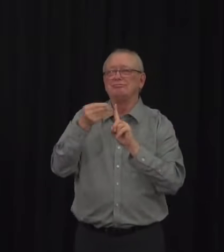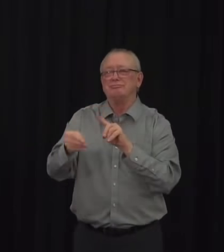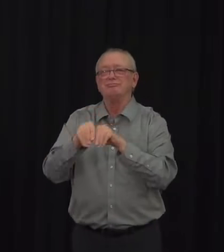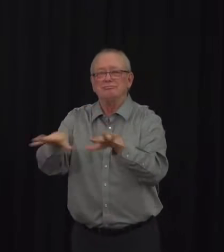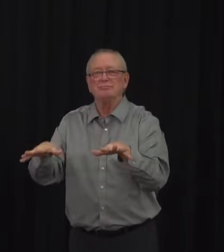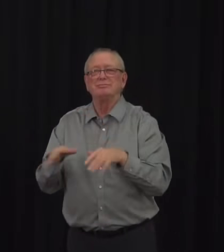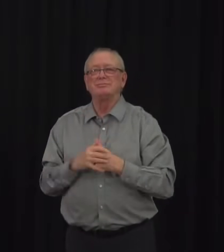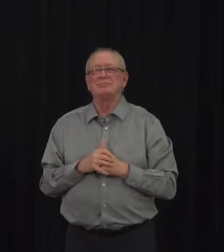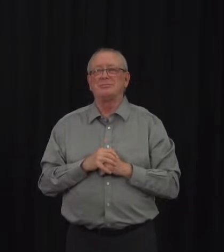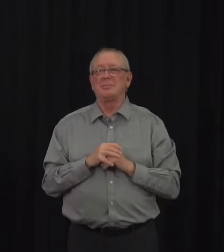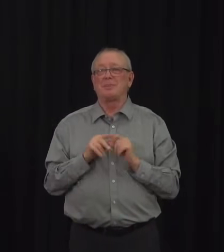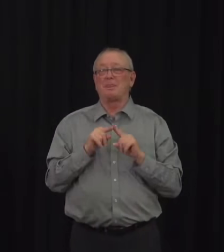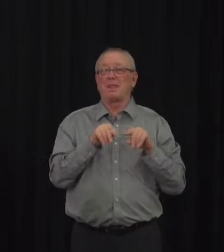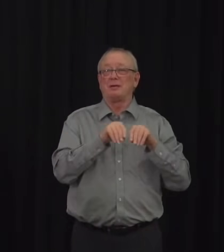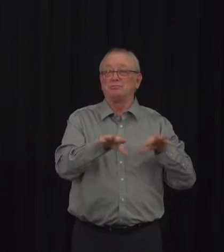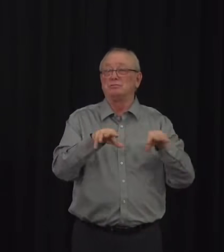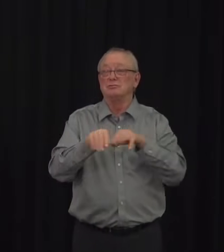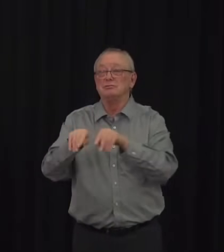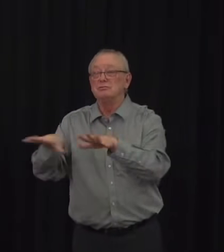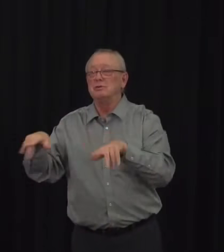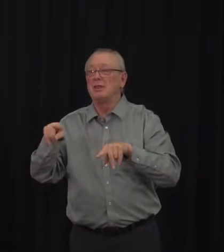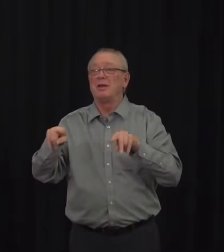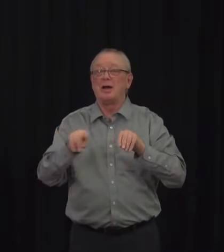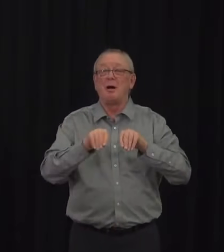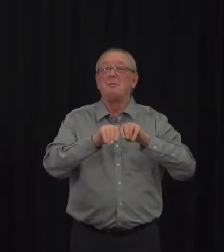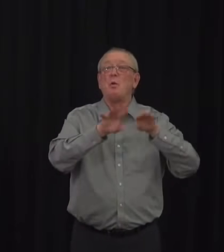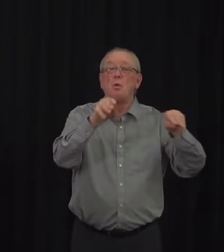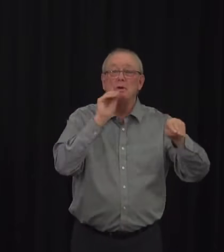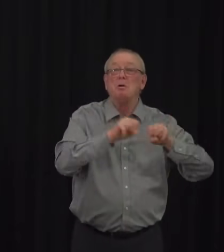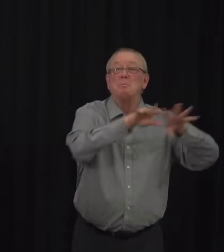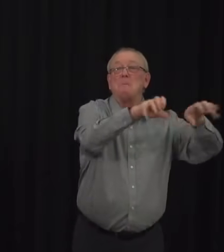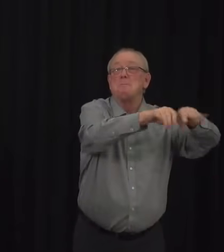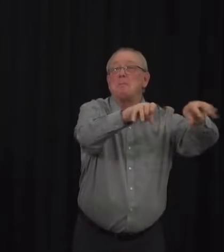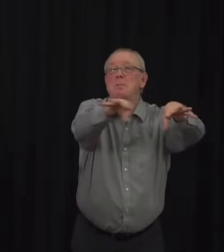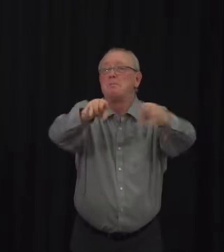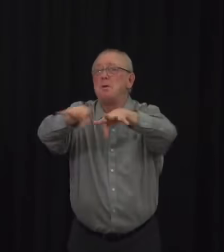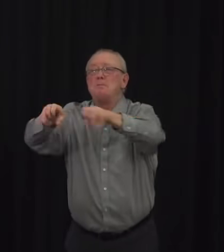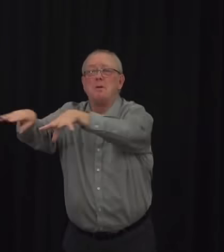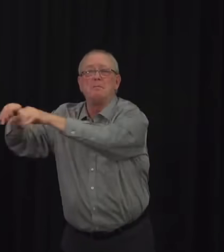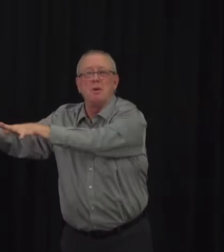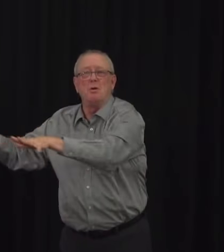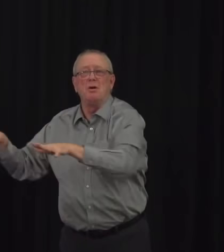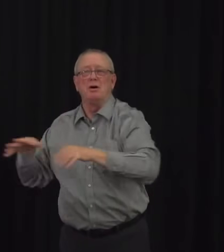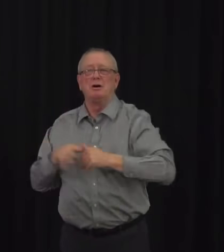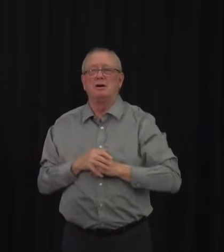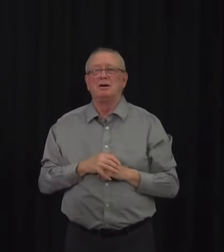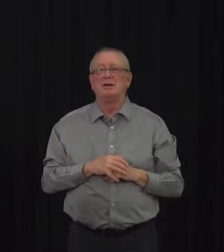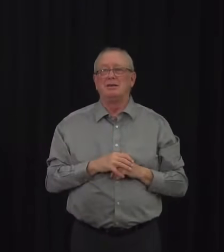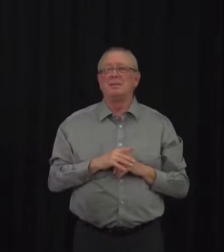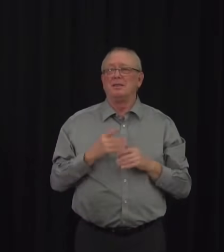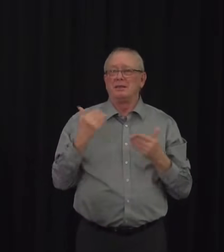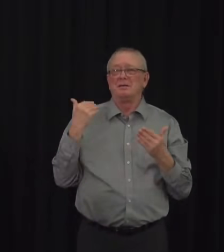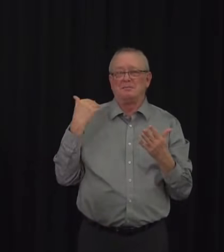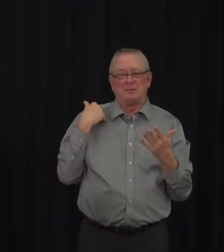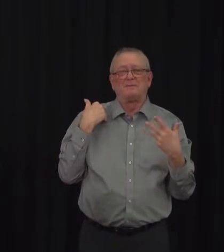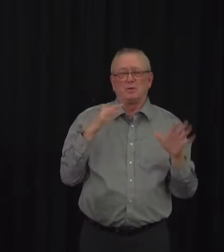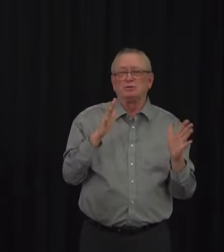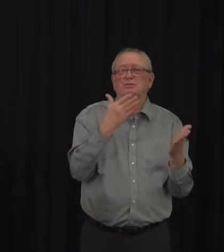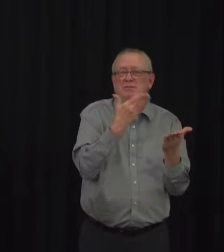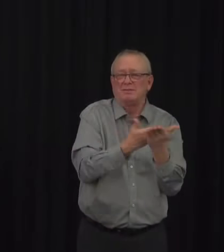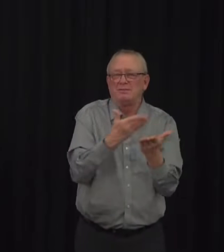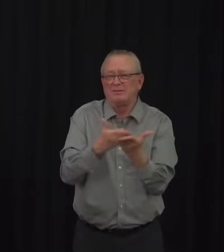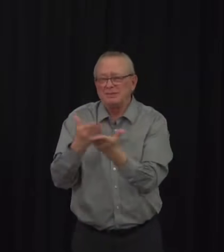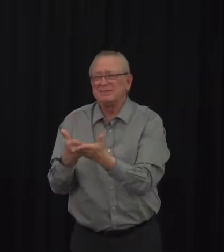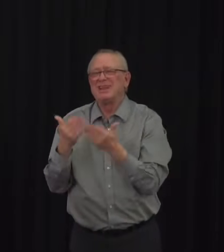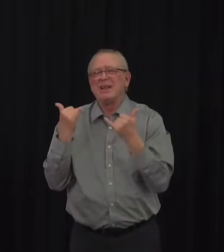for people if we list out the number of those types of activities where we have seen outbreaks, then we can certainly work to do that because, as